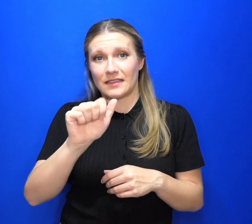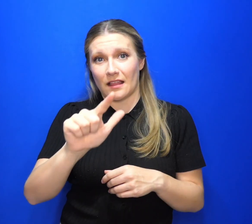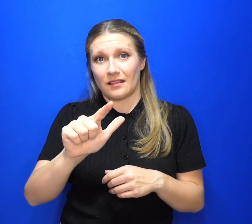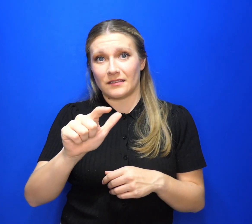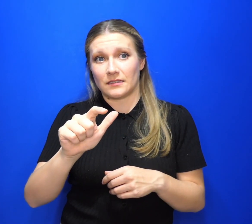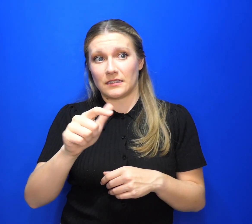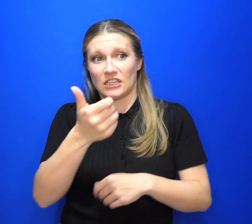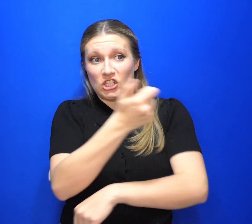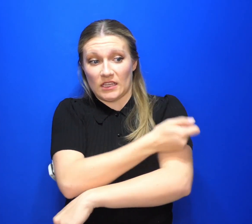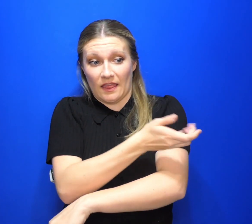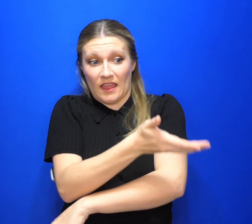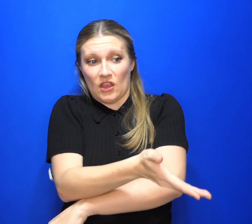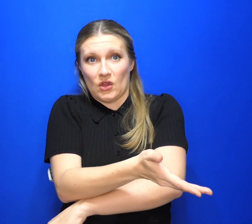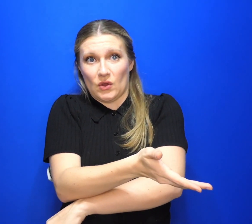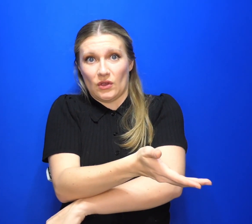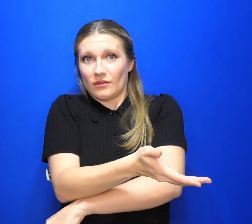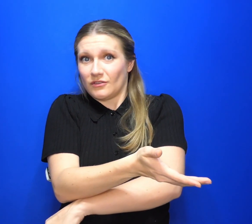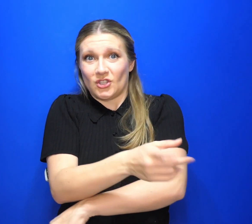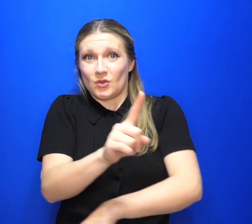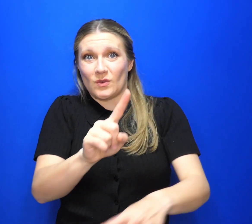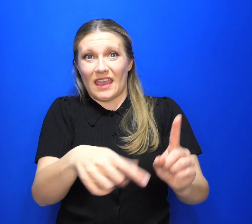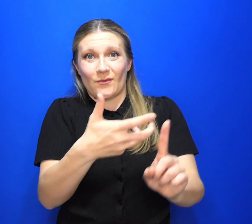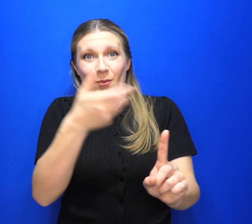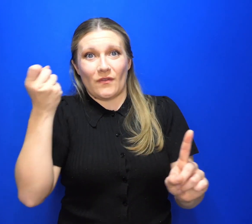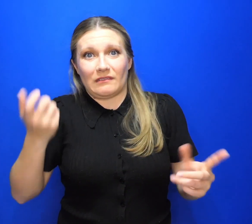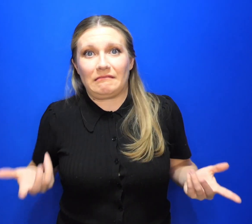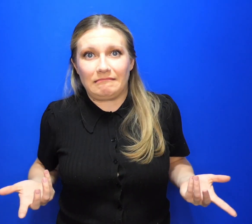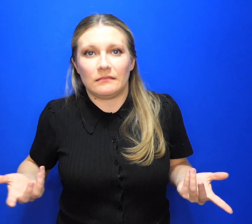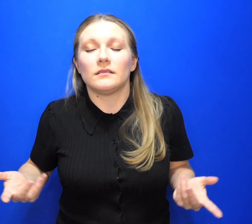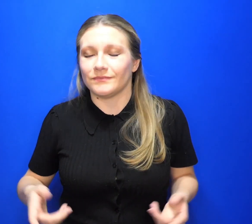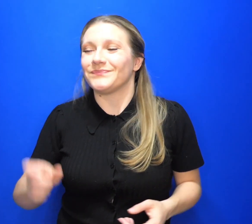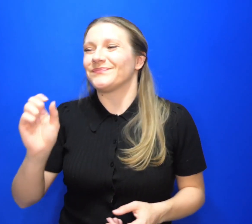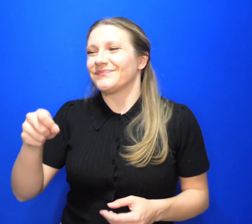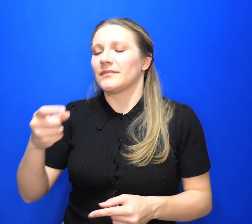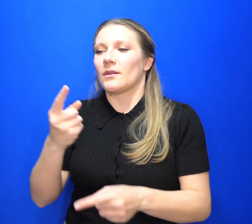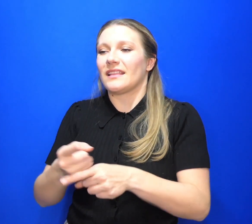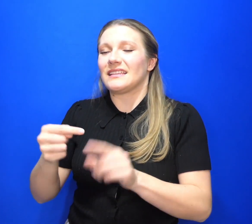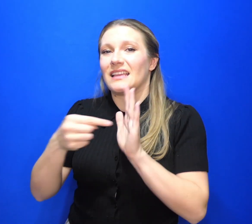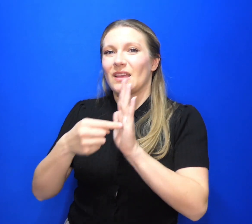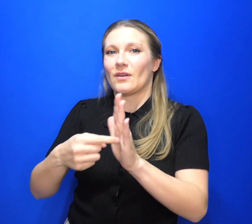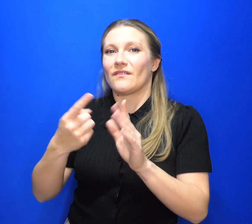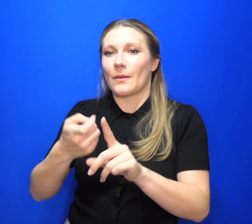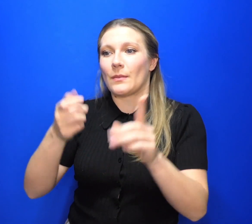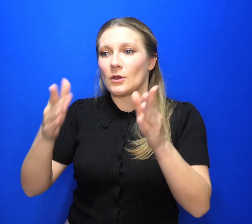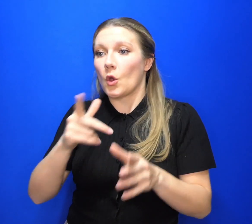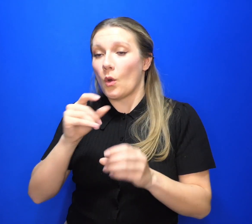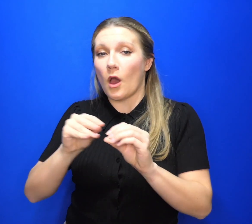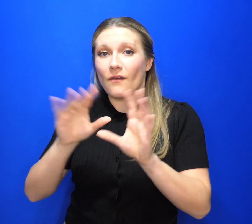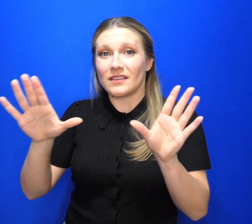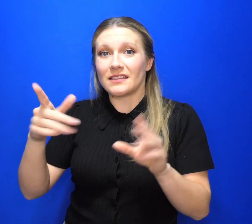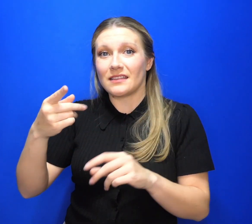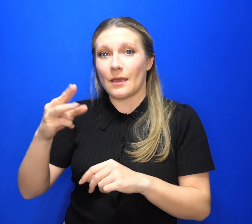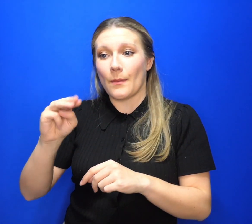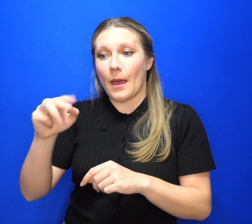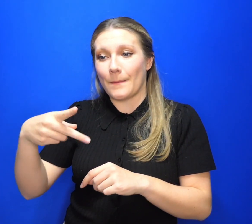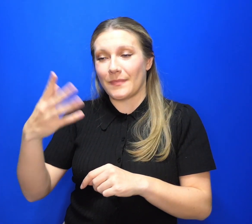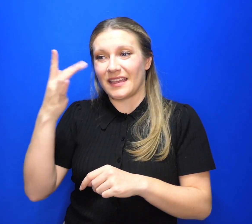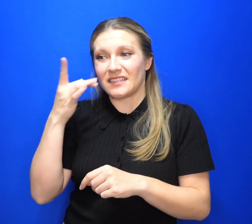is an example from someone who obviously pumps because they were able to turn their basal off. Right. If they were MDI, they would continue to